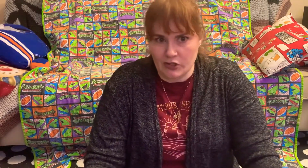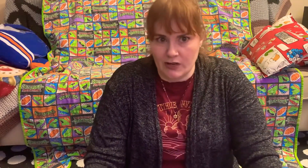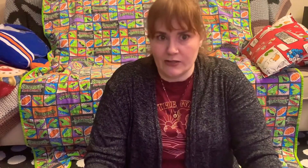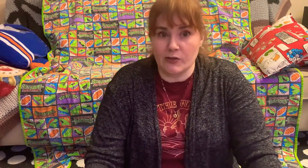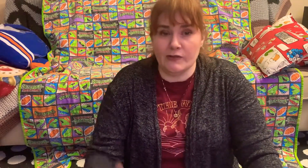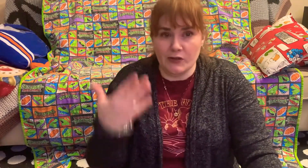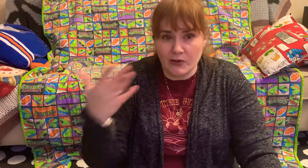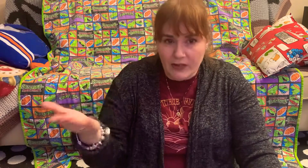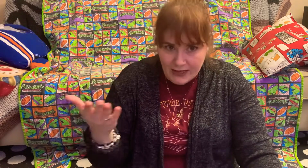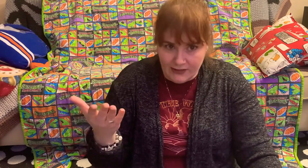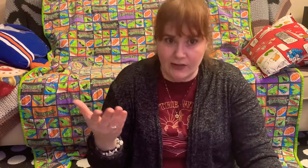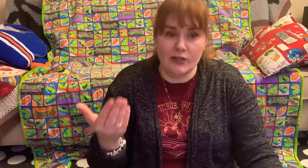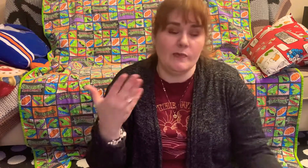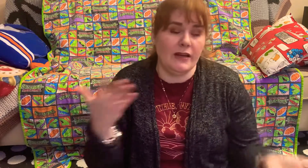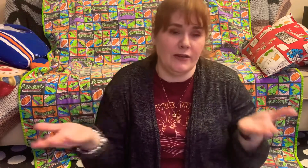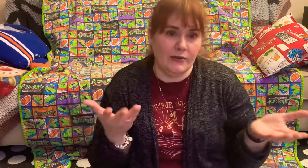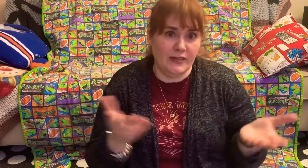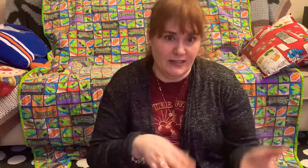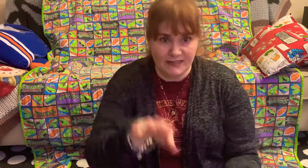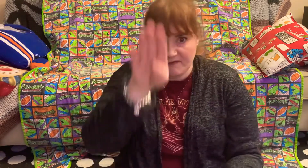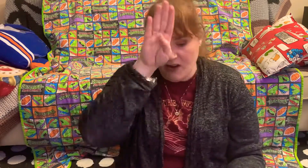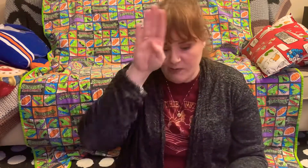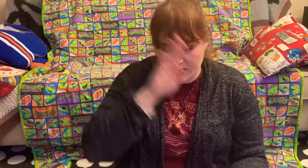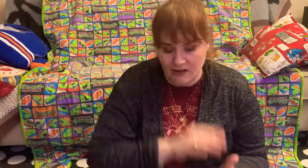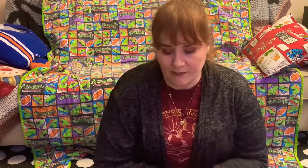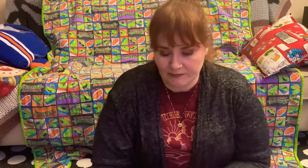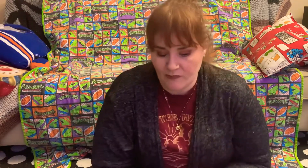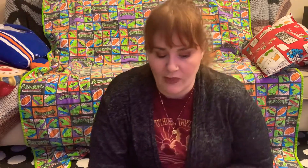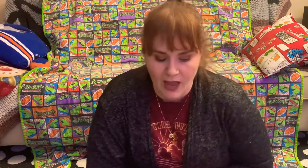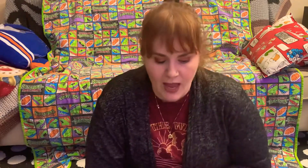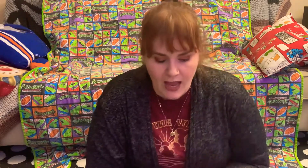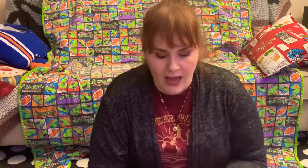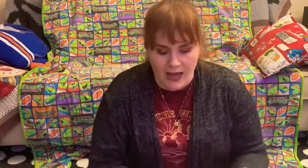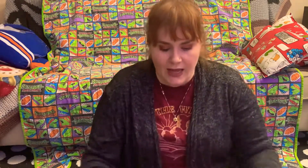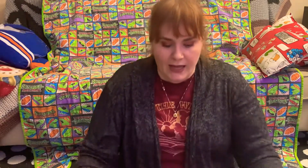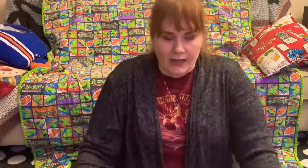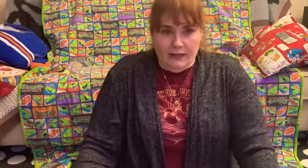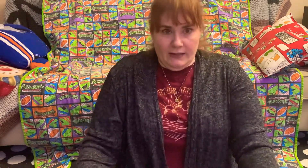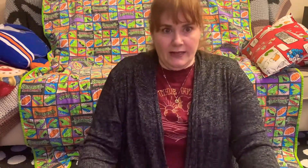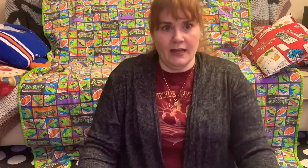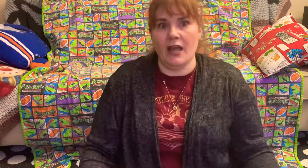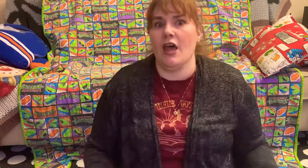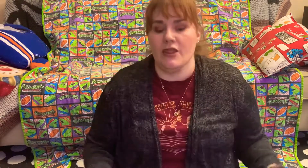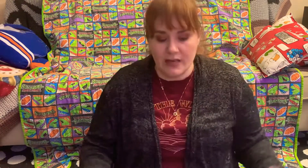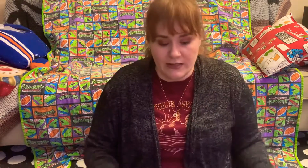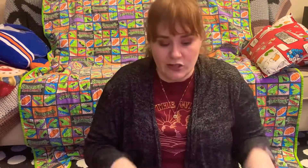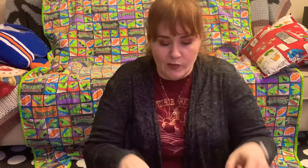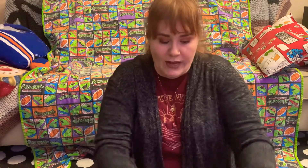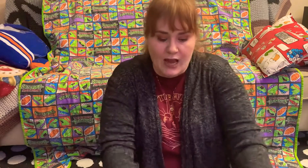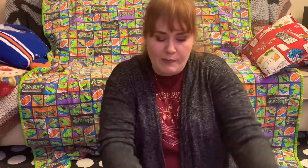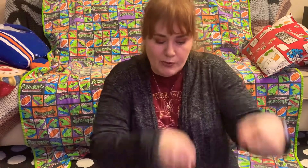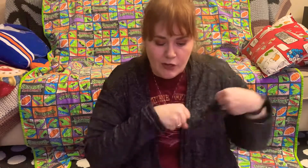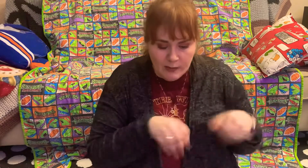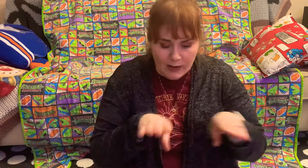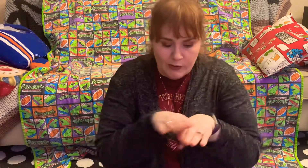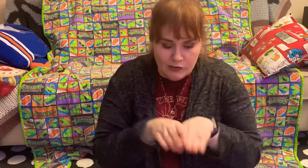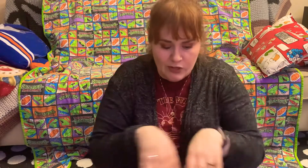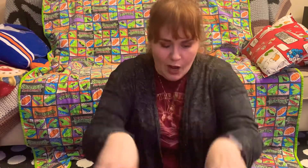So if you know that song, you might know this fireman song. This is the way I put on my boots, put